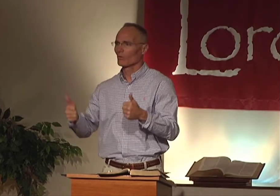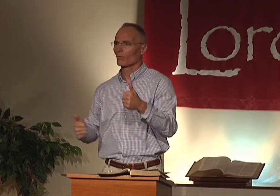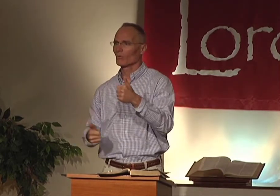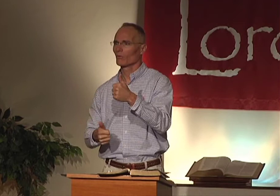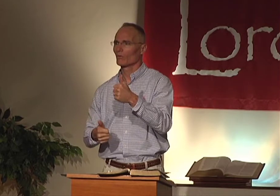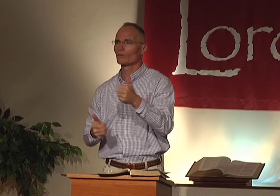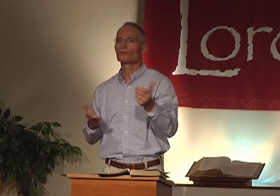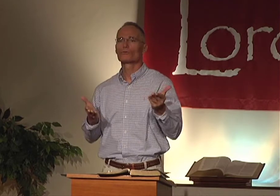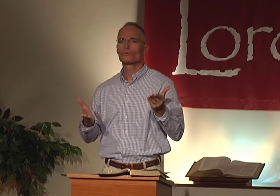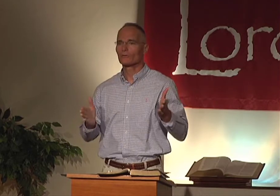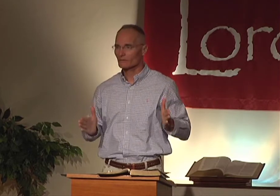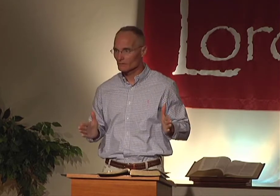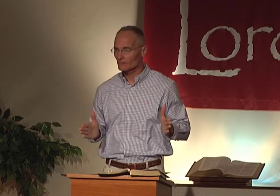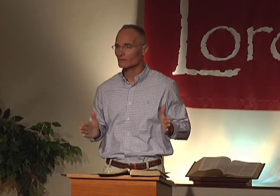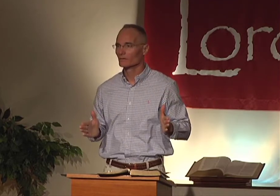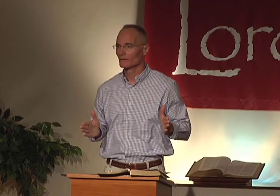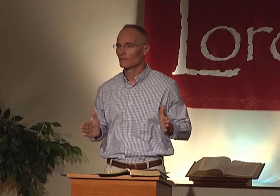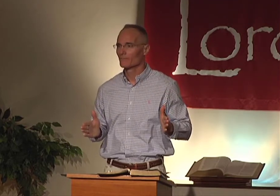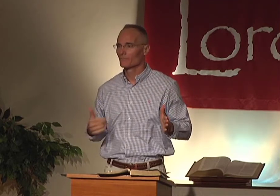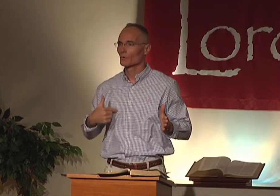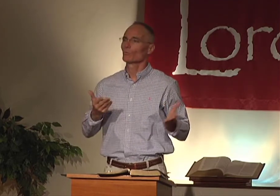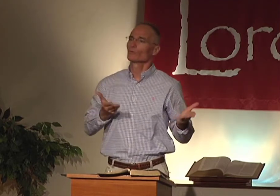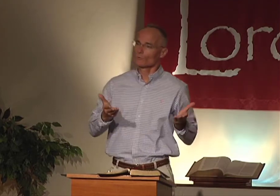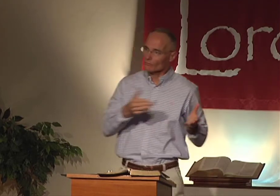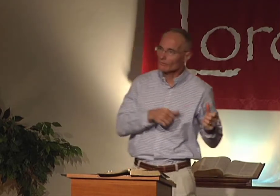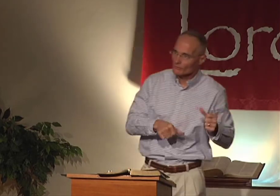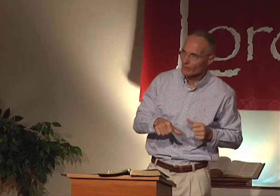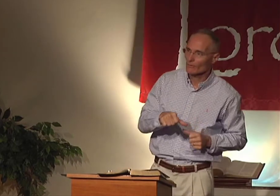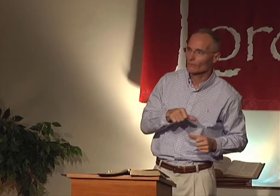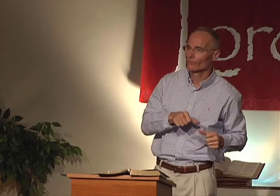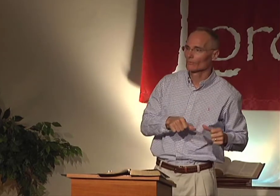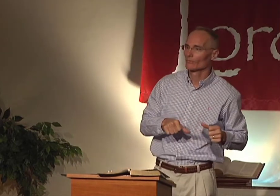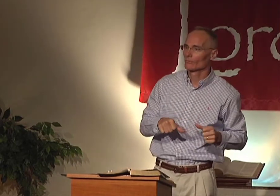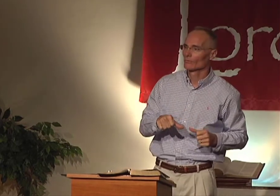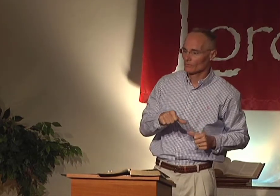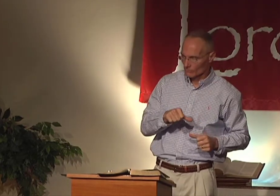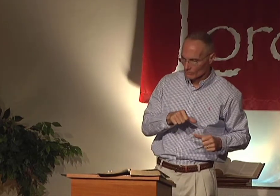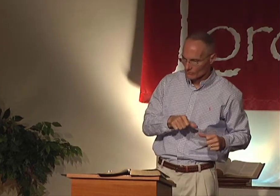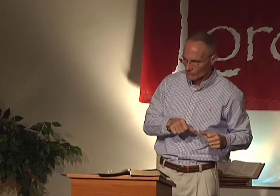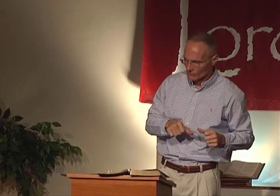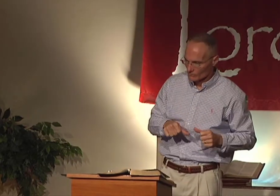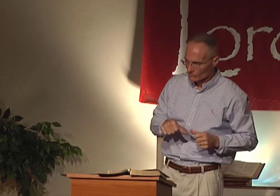not above them or below them. We are all servants. We serve each other.